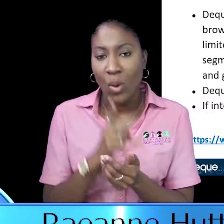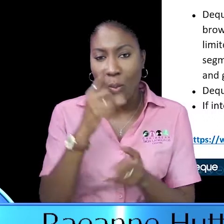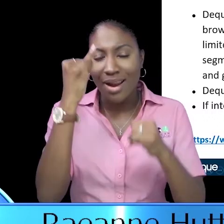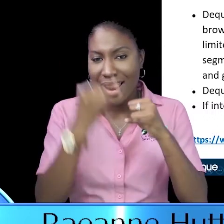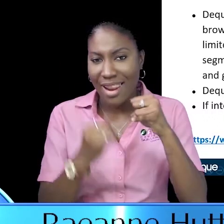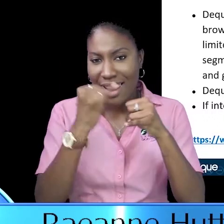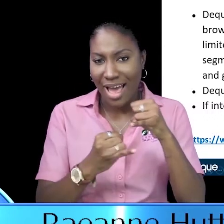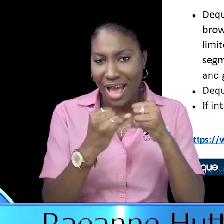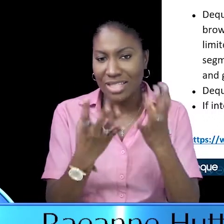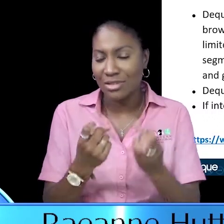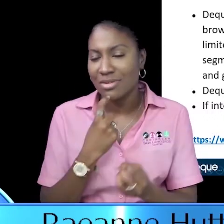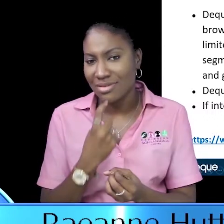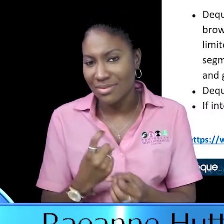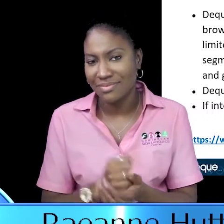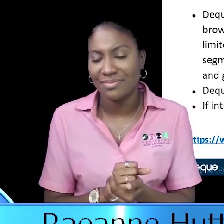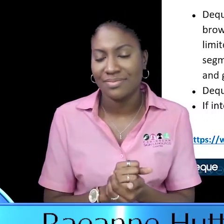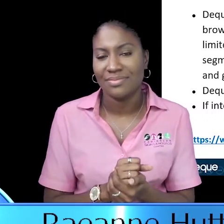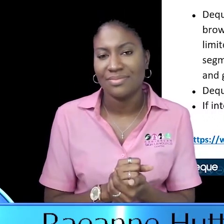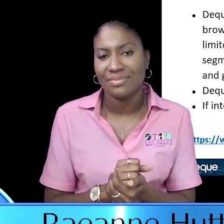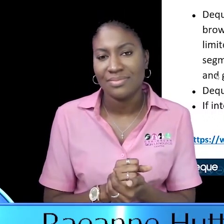I think I hit on this about me.